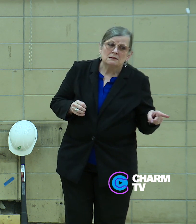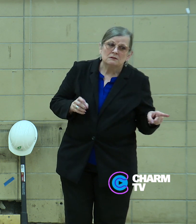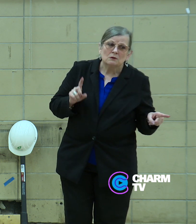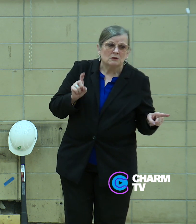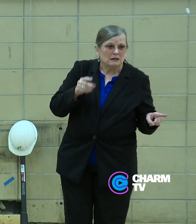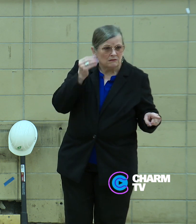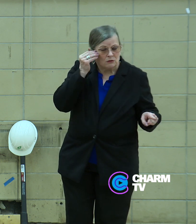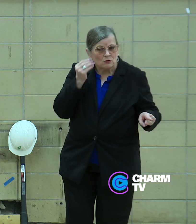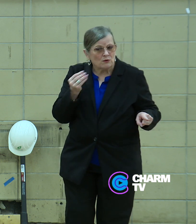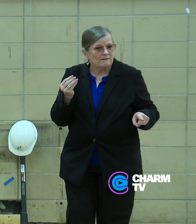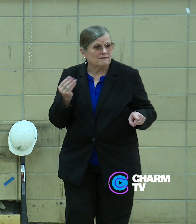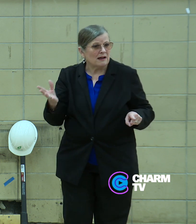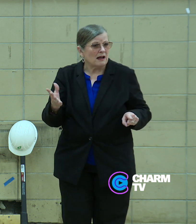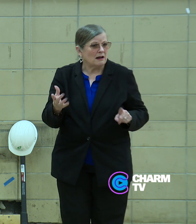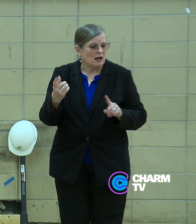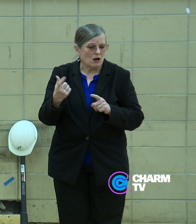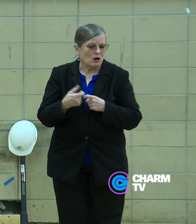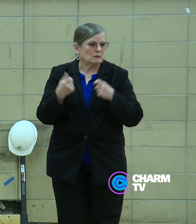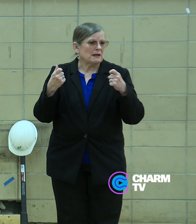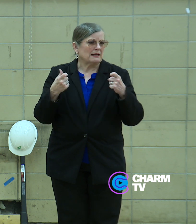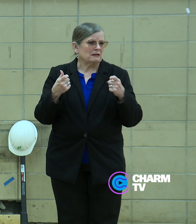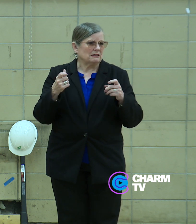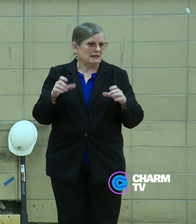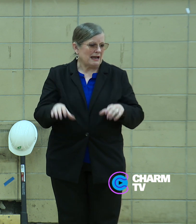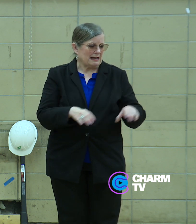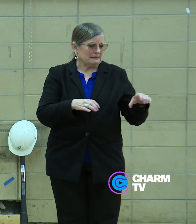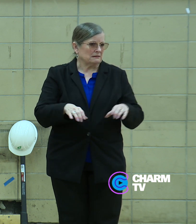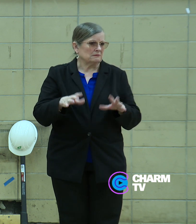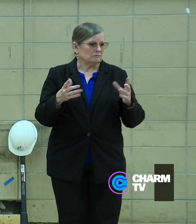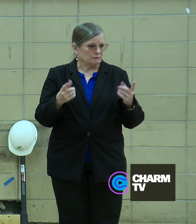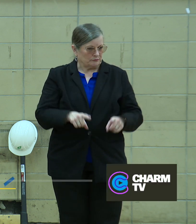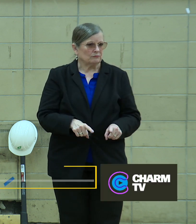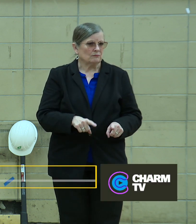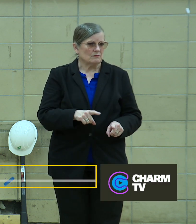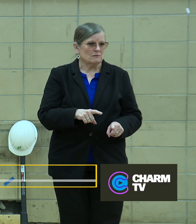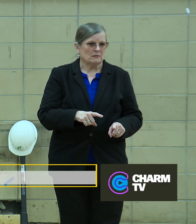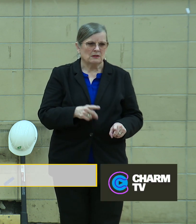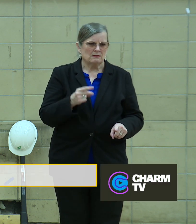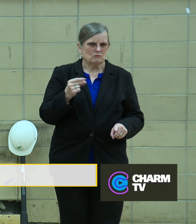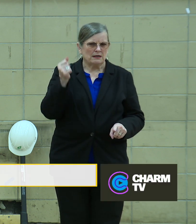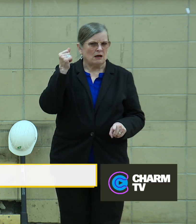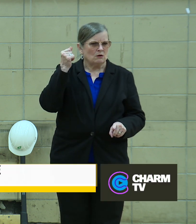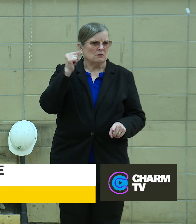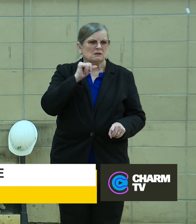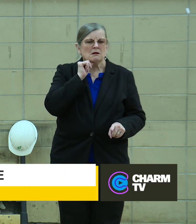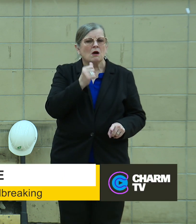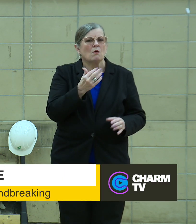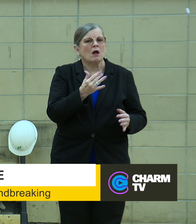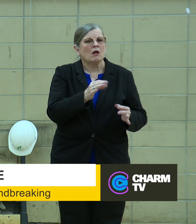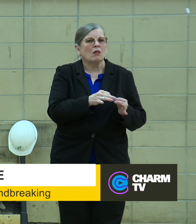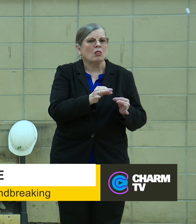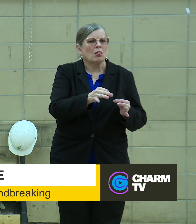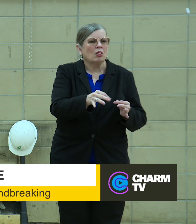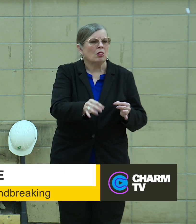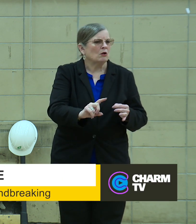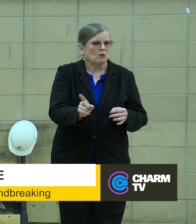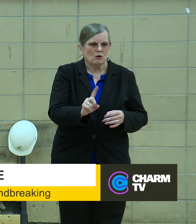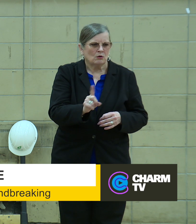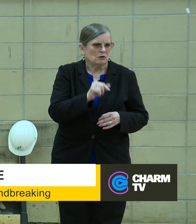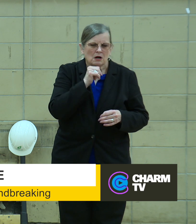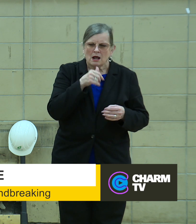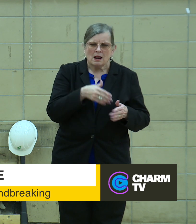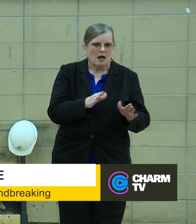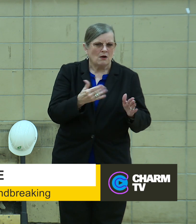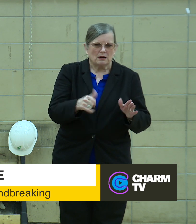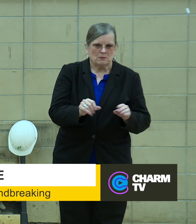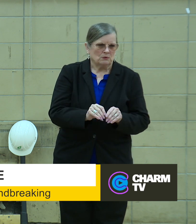and automatic action taken that's able to be taken. Right now that doesn't happen. The state doesn't allow for that to happen. We